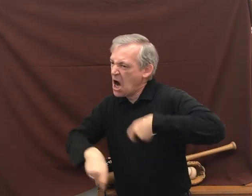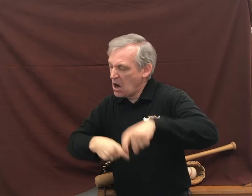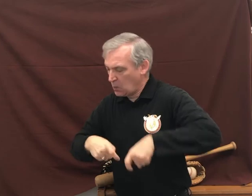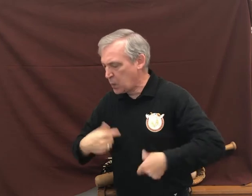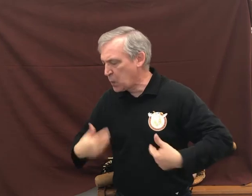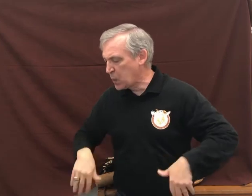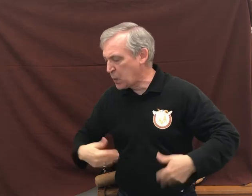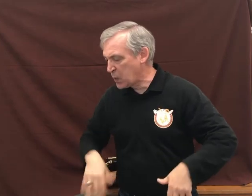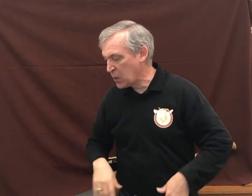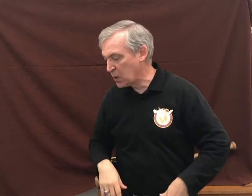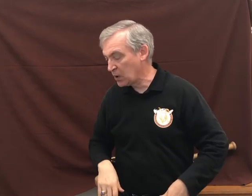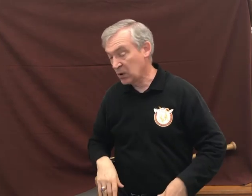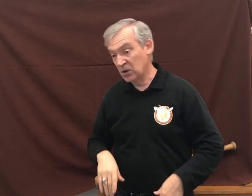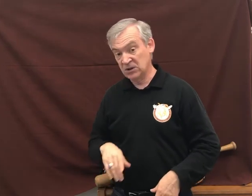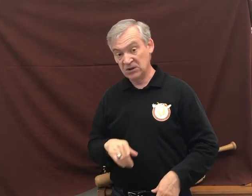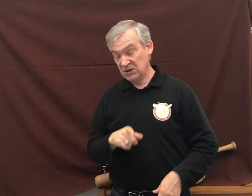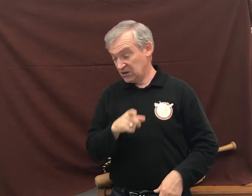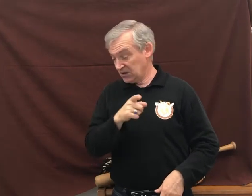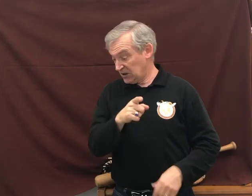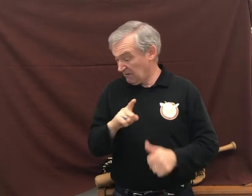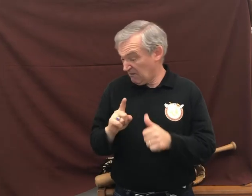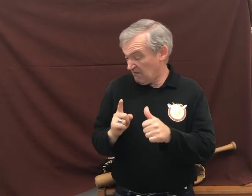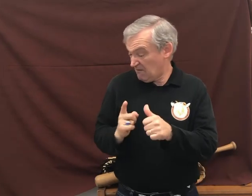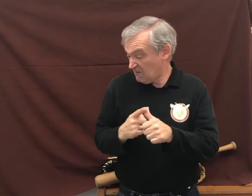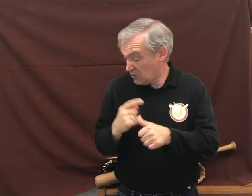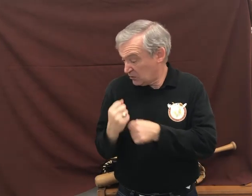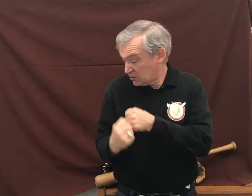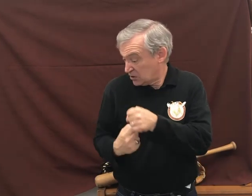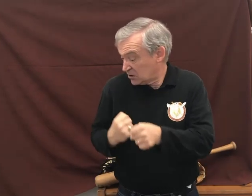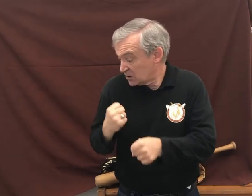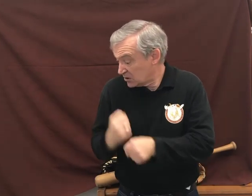And in his rookie year, he stole a record 82 bases.